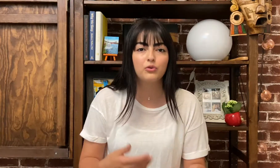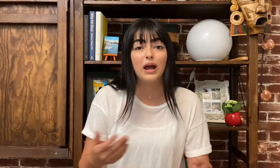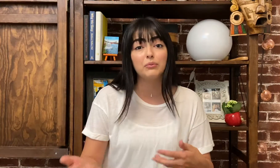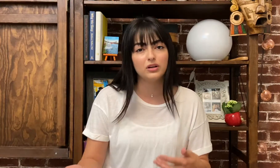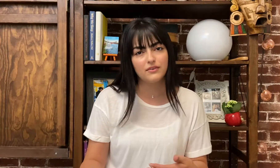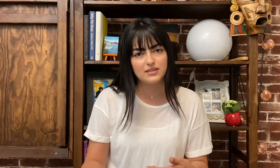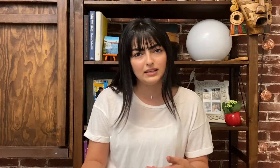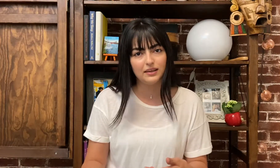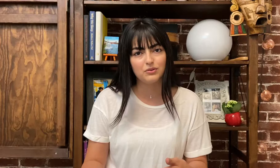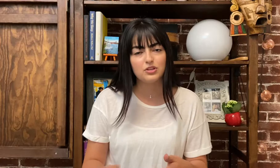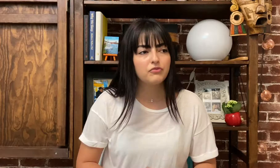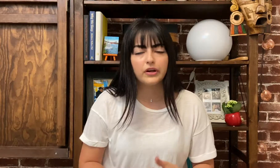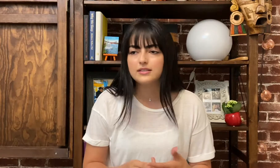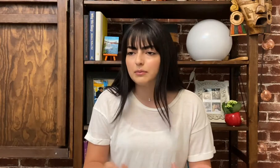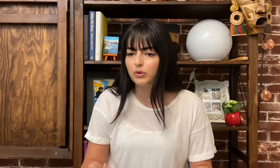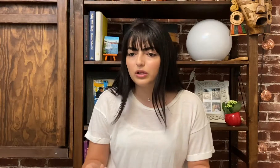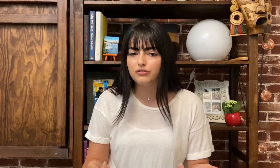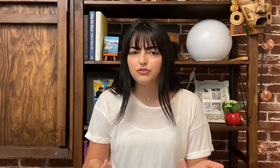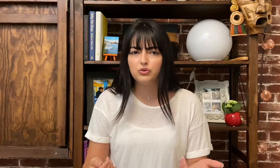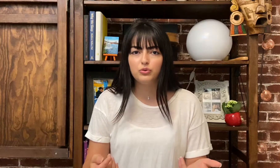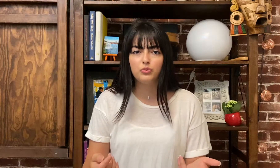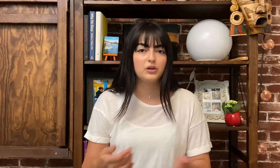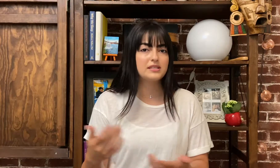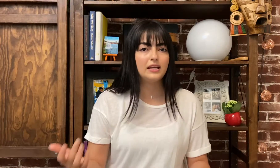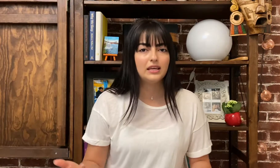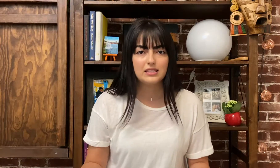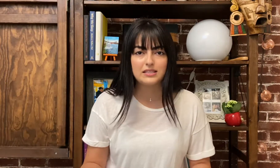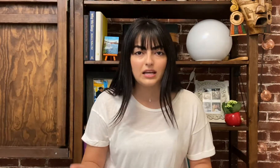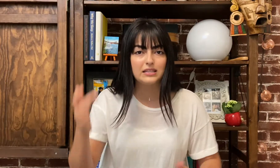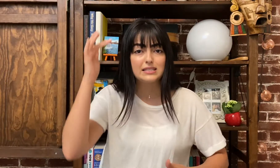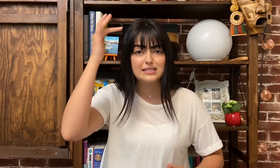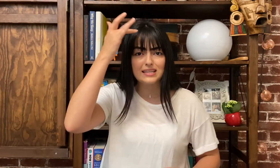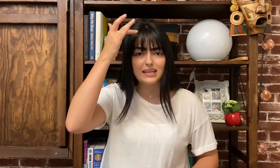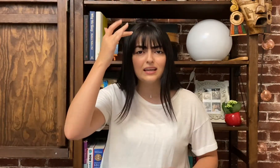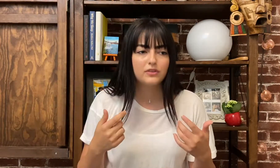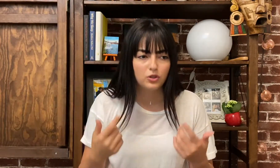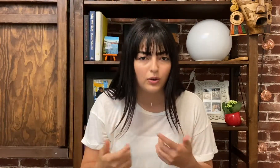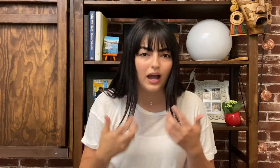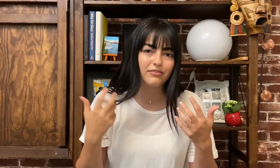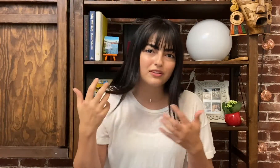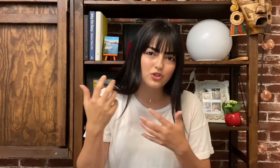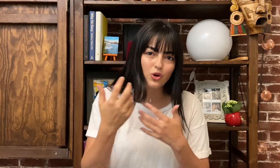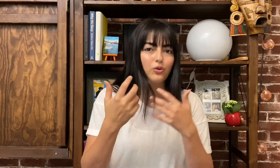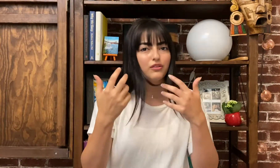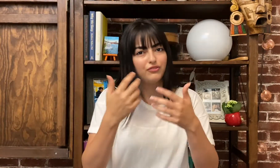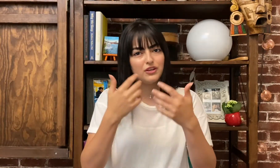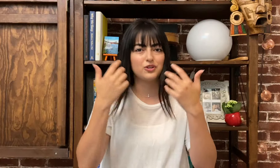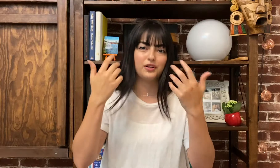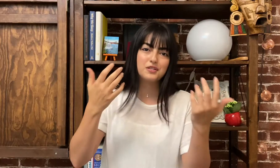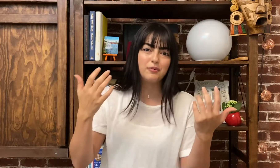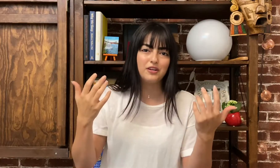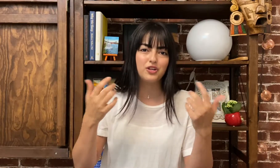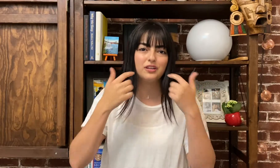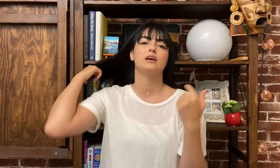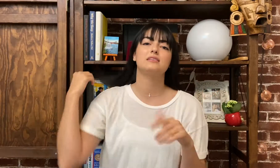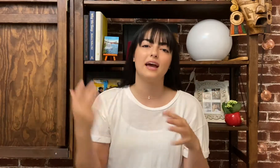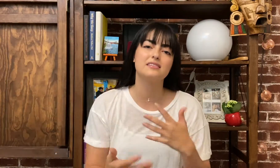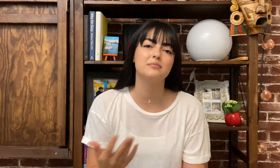grammar of sign language. For example, if you were signing the sign sick, you have to show the facial expression because it has to make